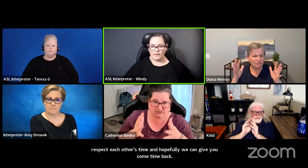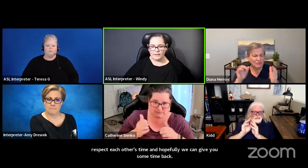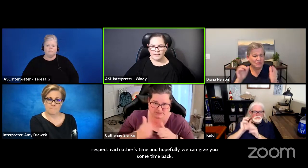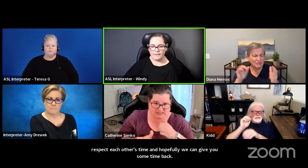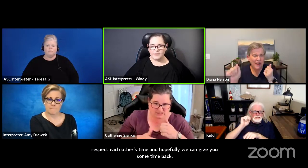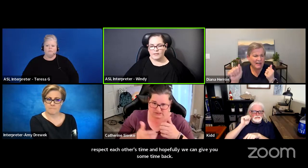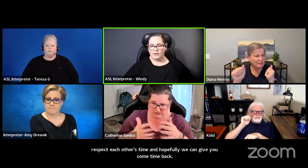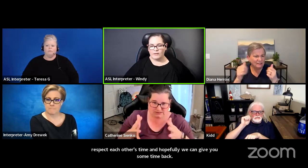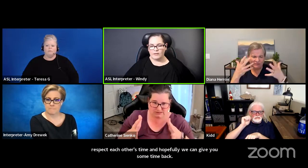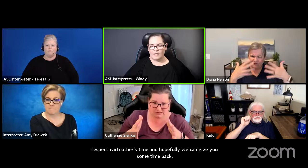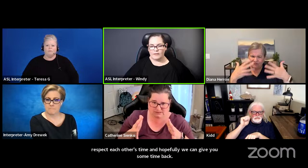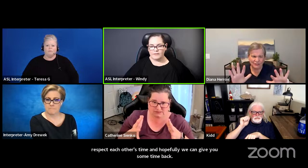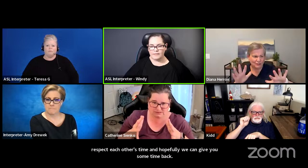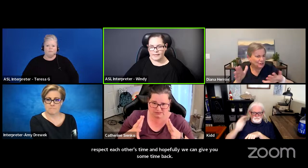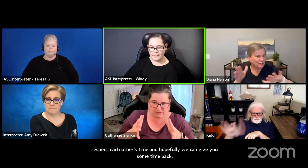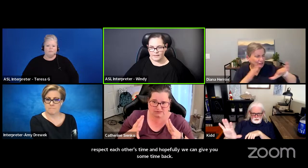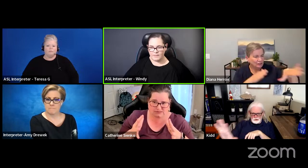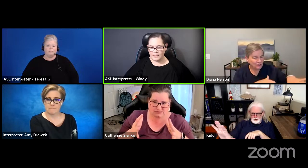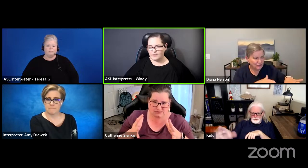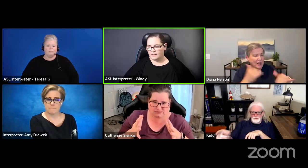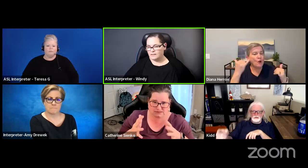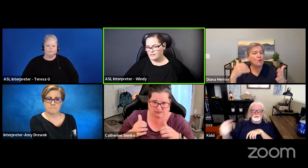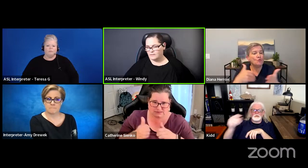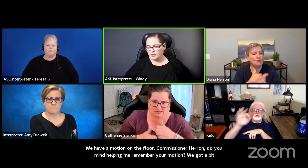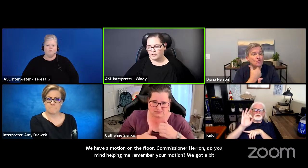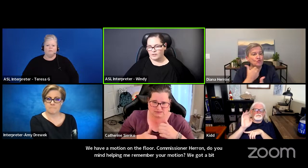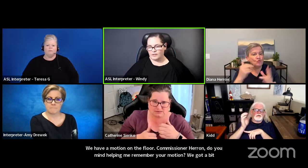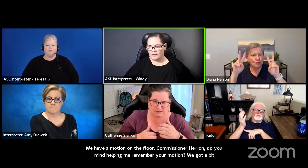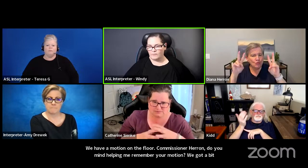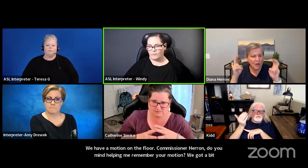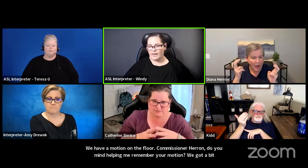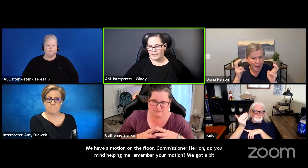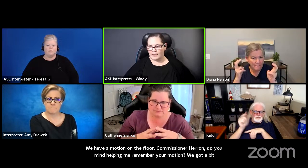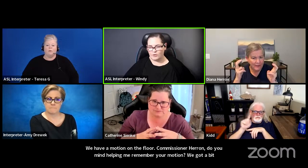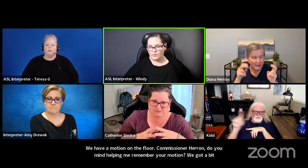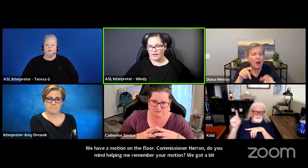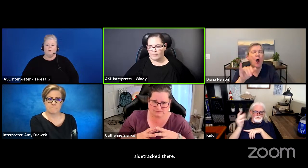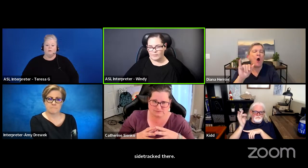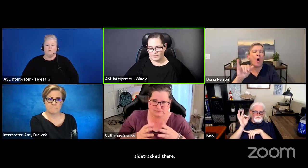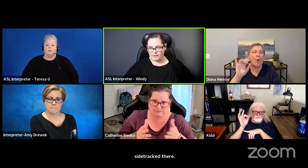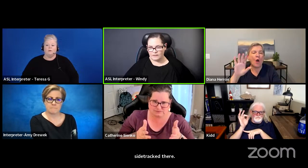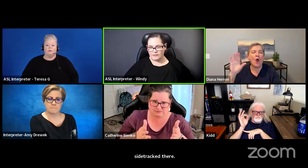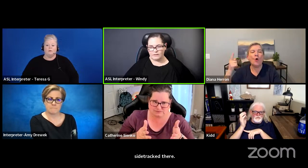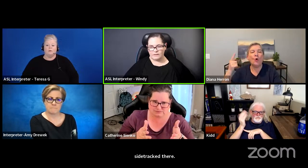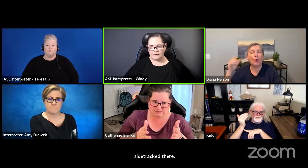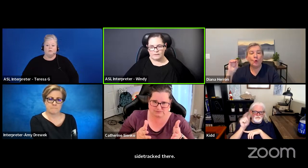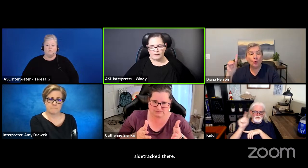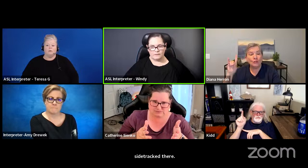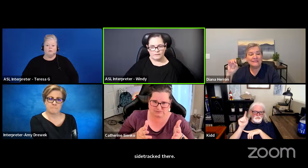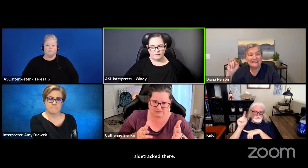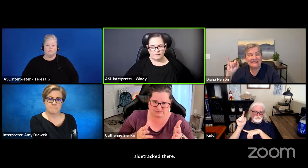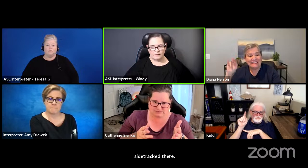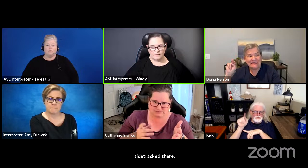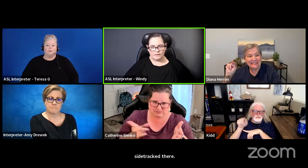motion was setting the meeting, and this is Commissioner Herron. We had a new topic.